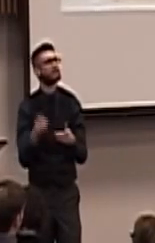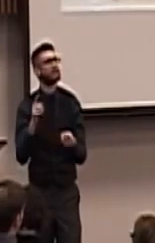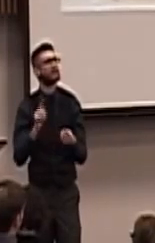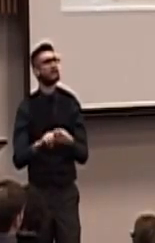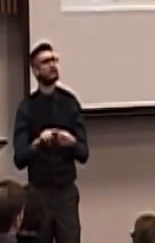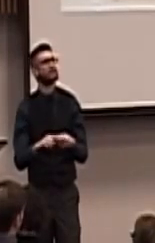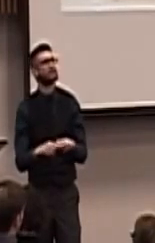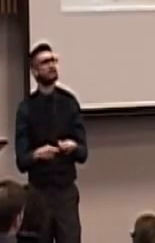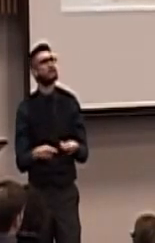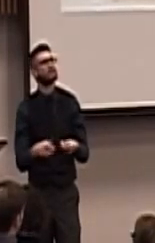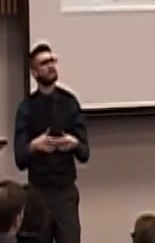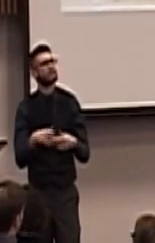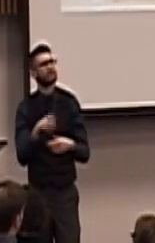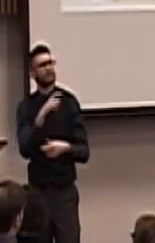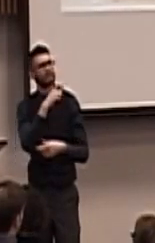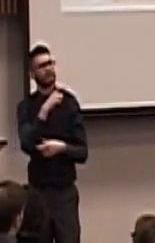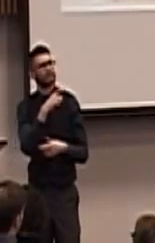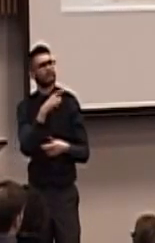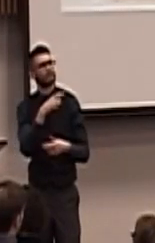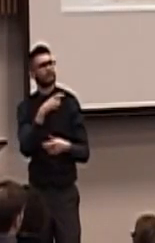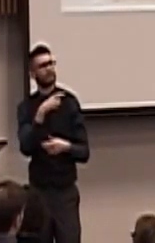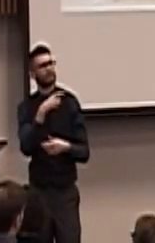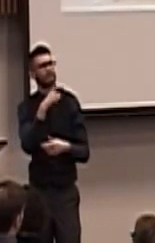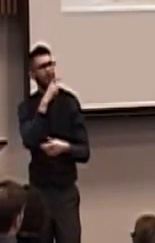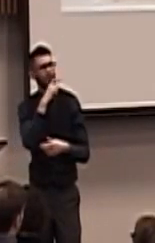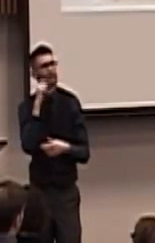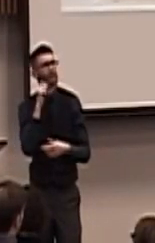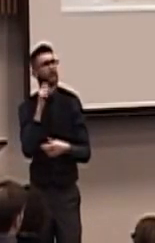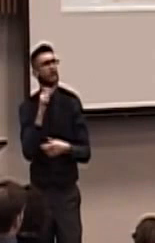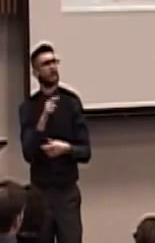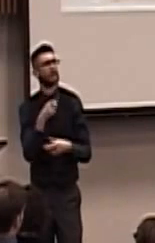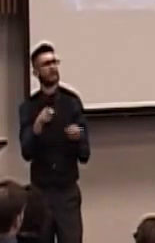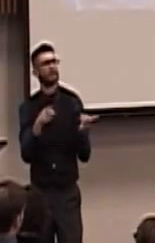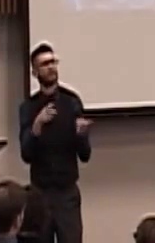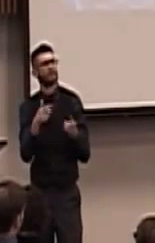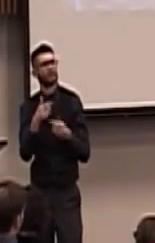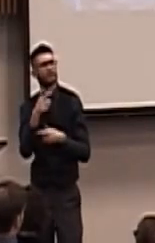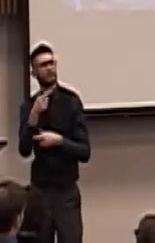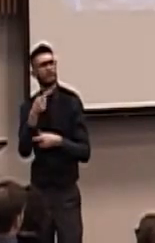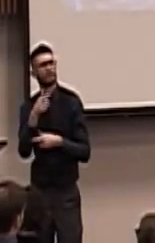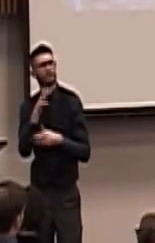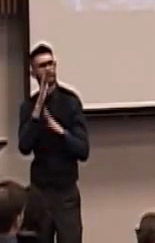grandmother cooking supper while we preach.